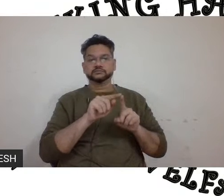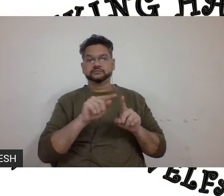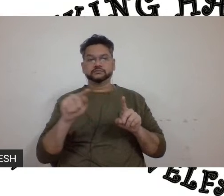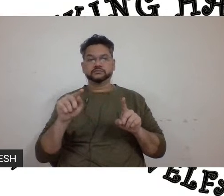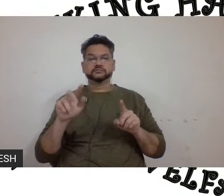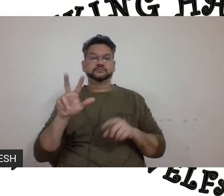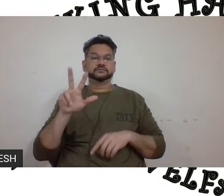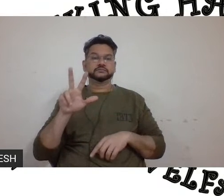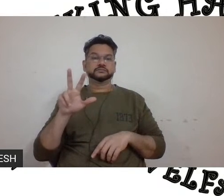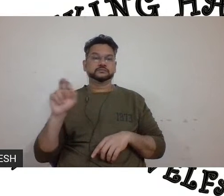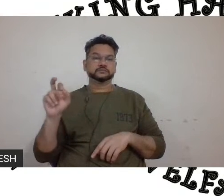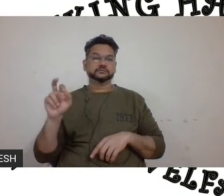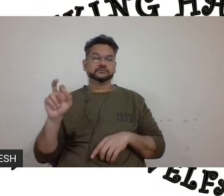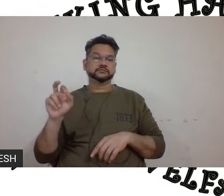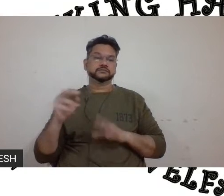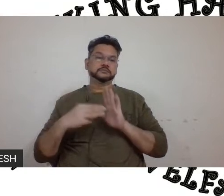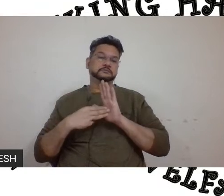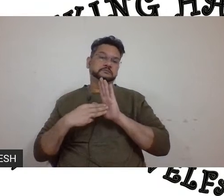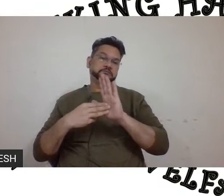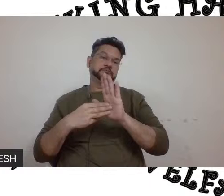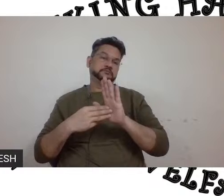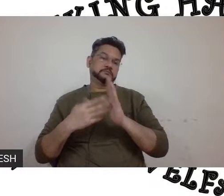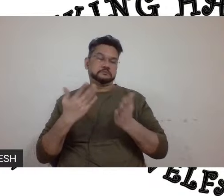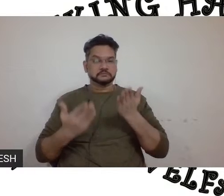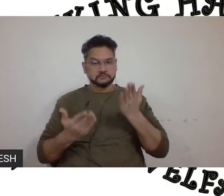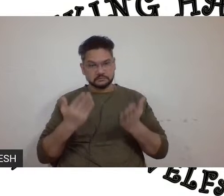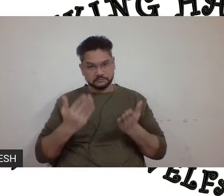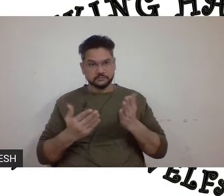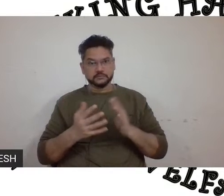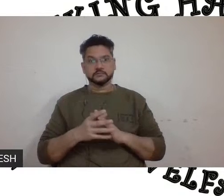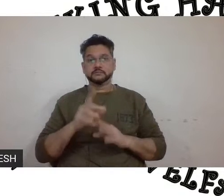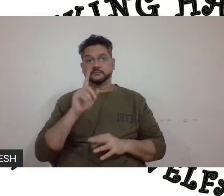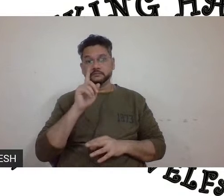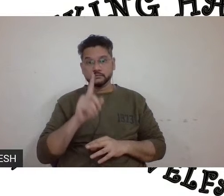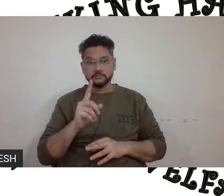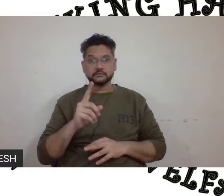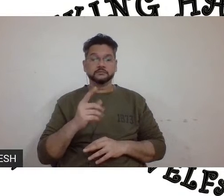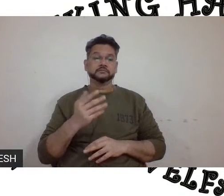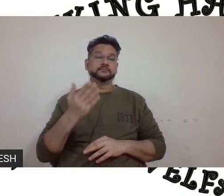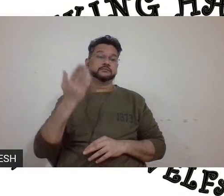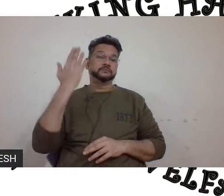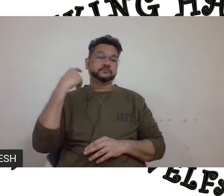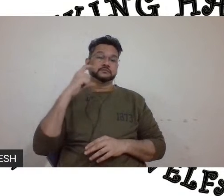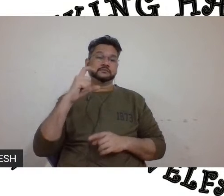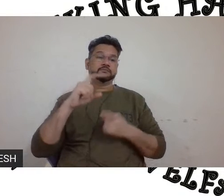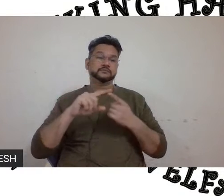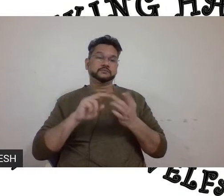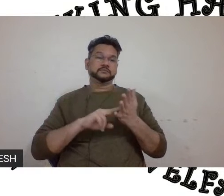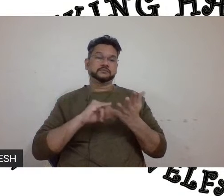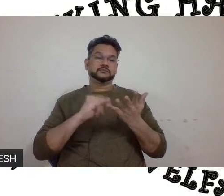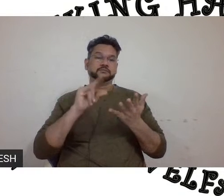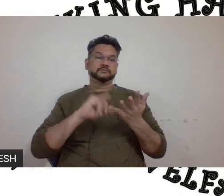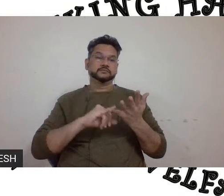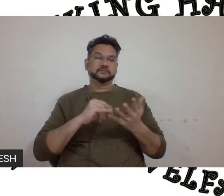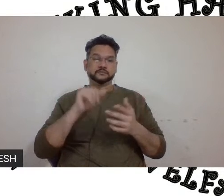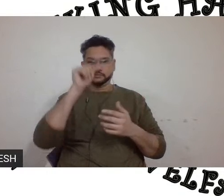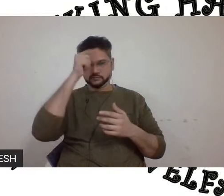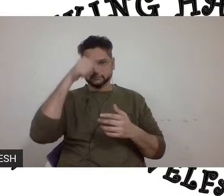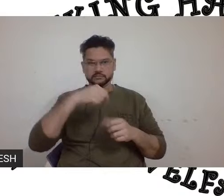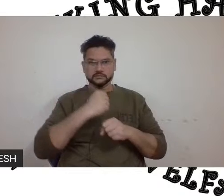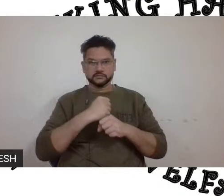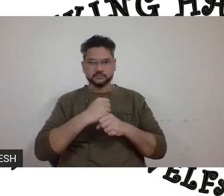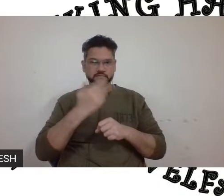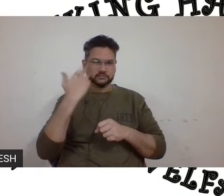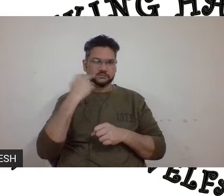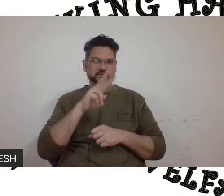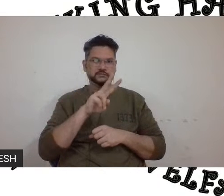But I am sorry to say, as per the census conducted by the government of India in 2011, it